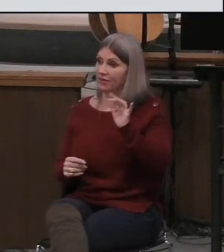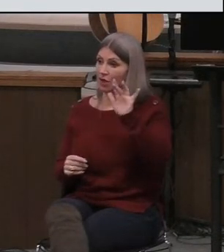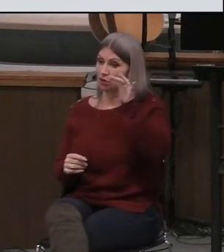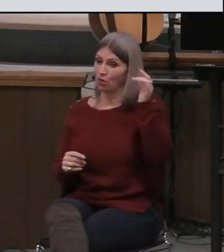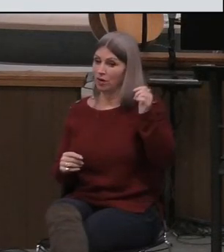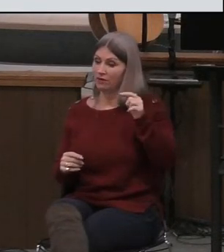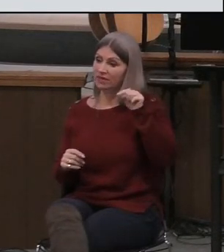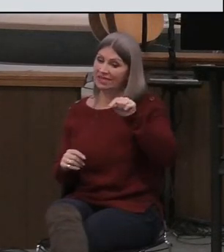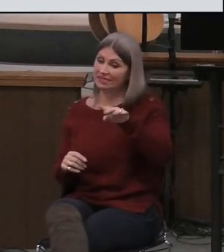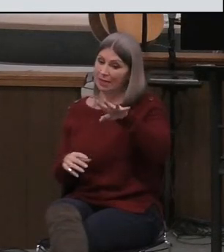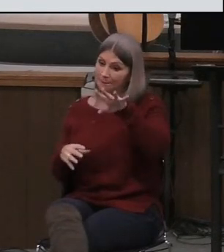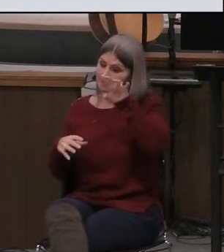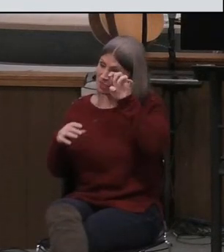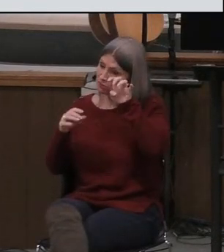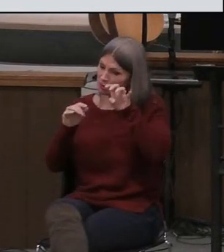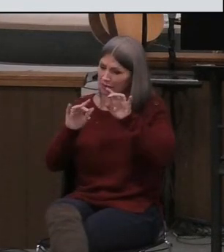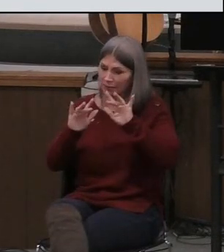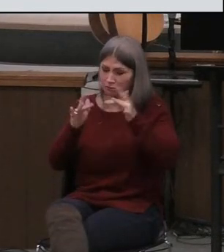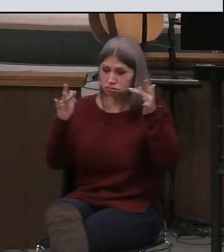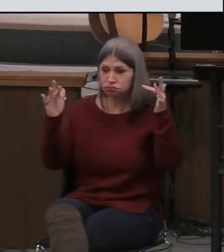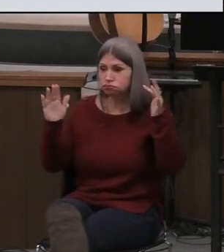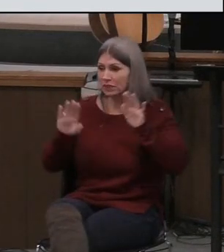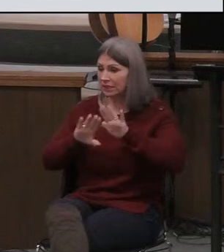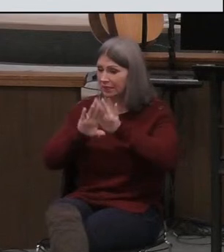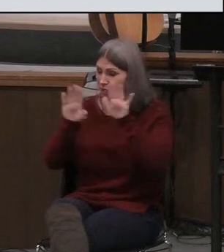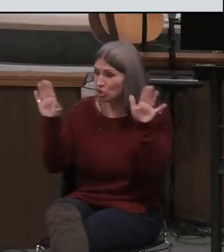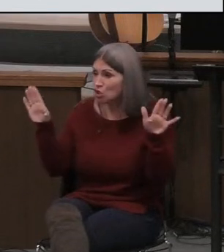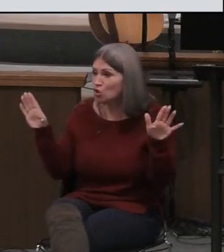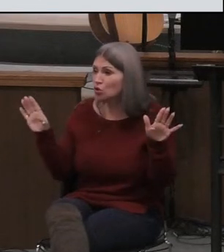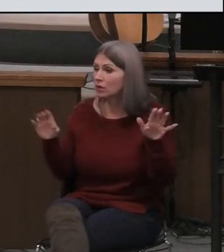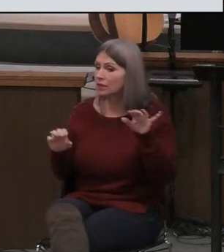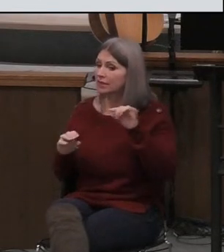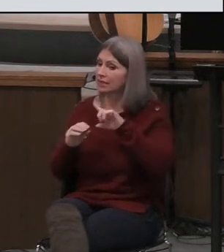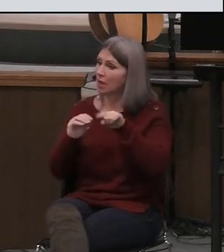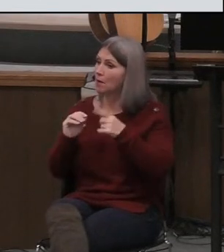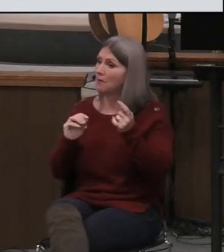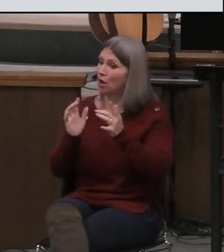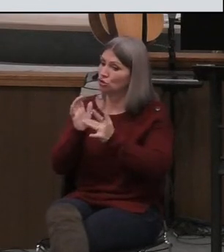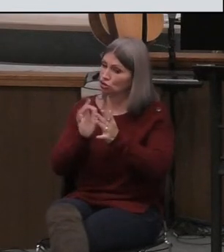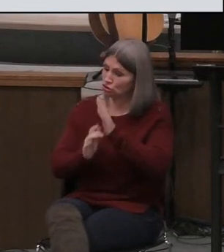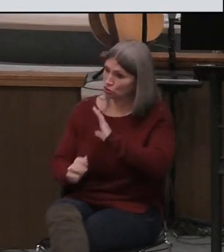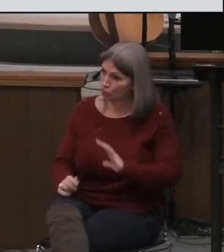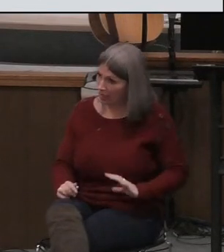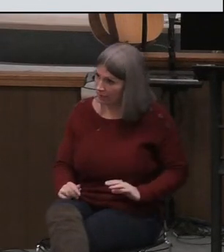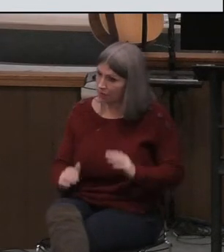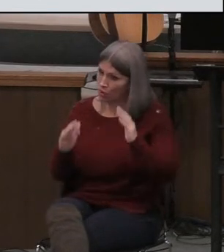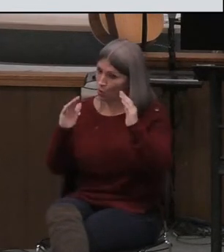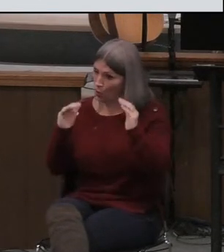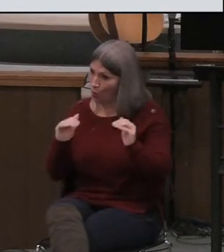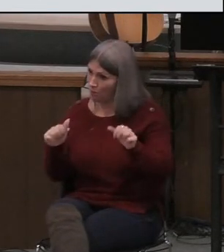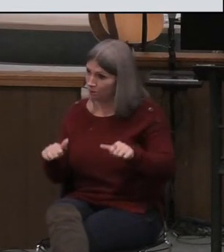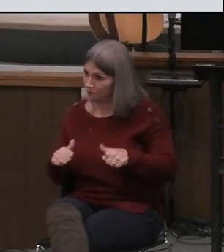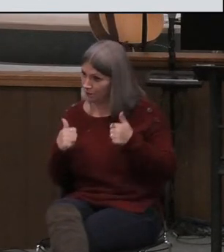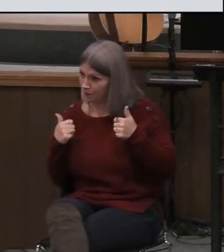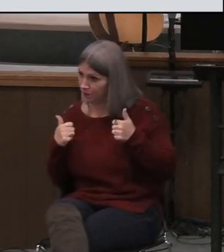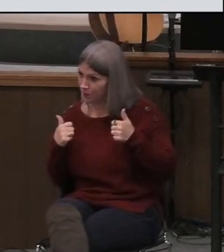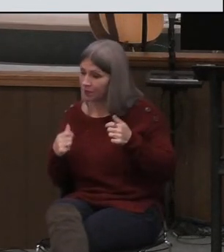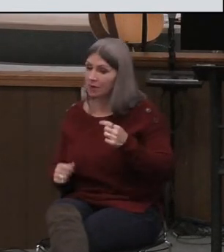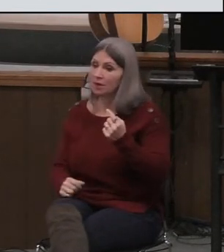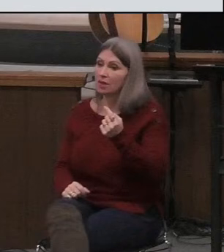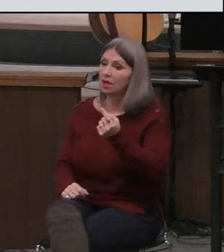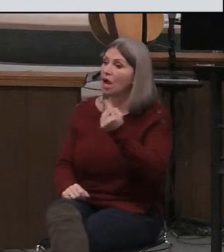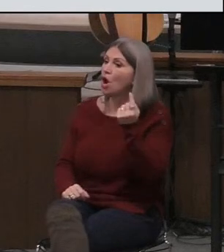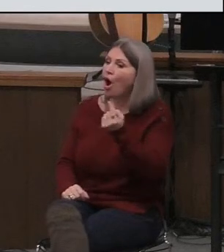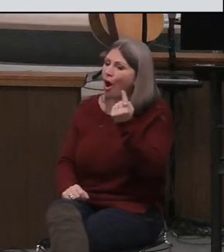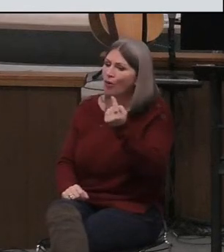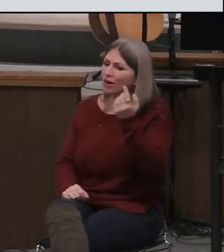this mystery, which is Christ in you, the hope of glory. It was always